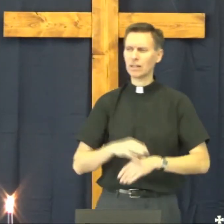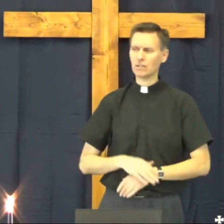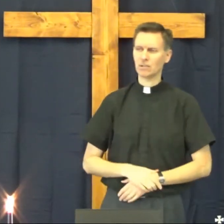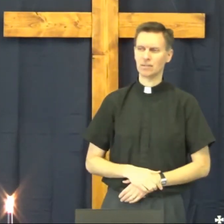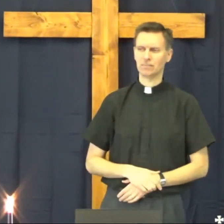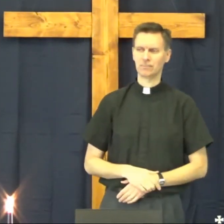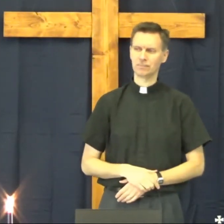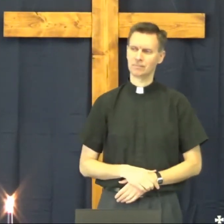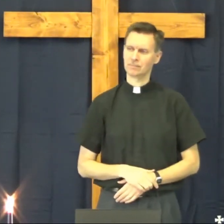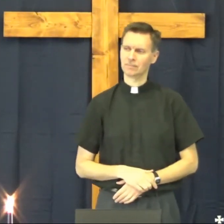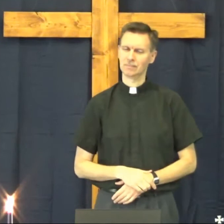sacrifice.